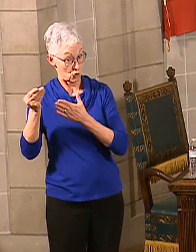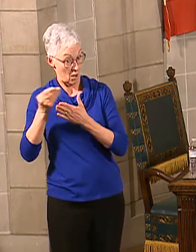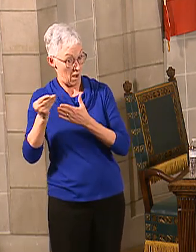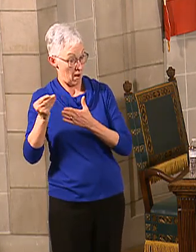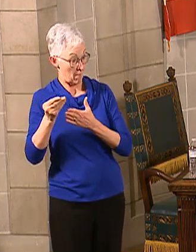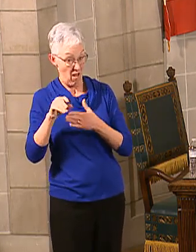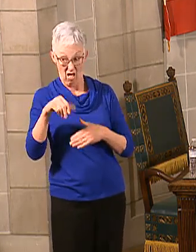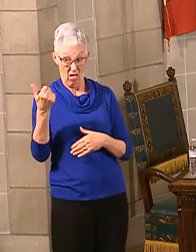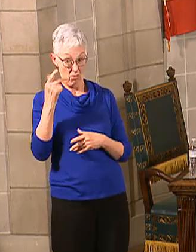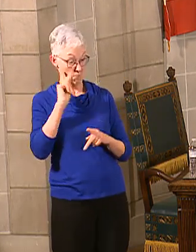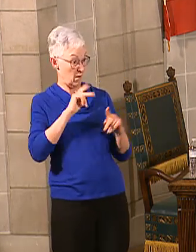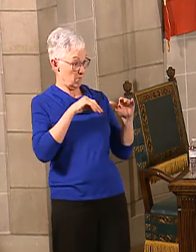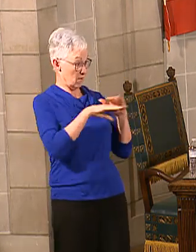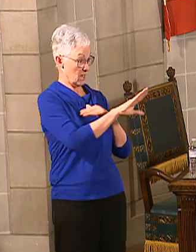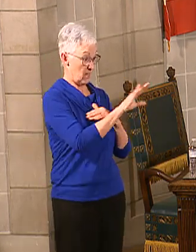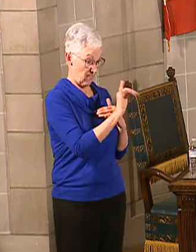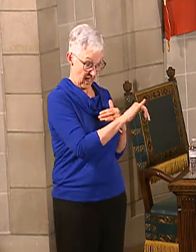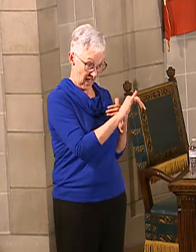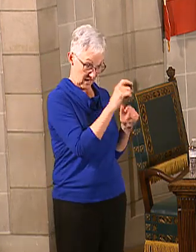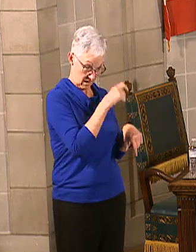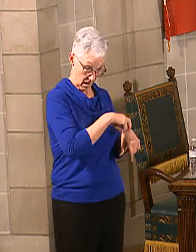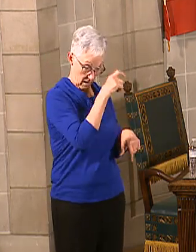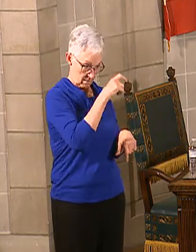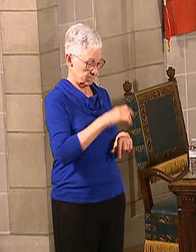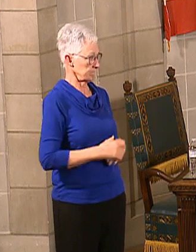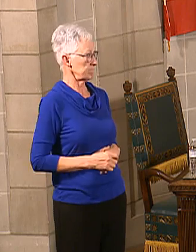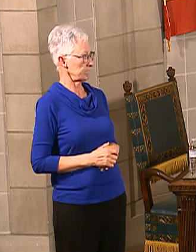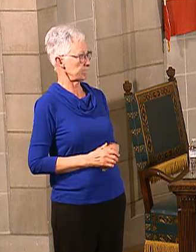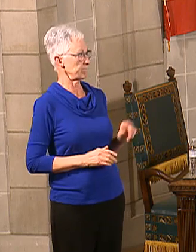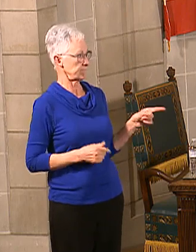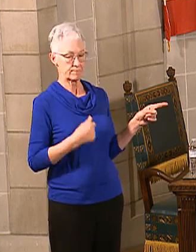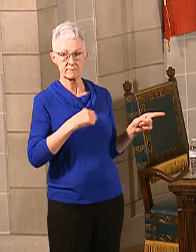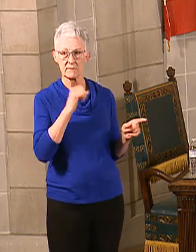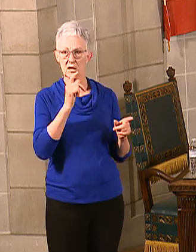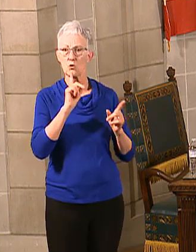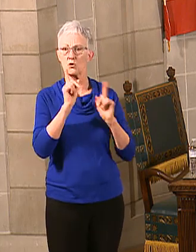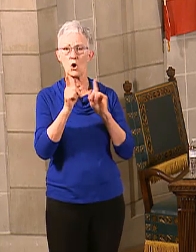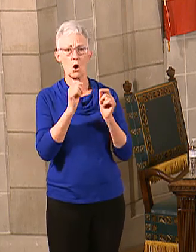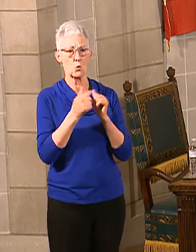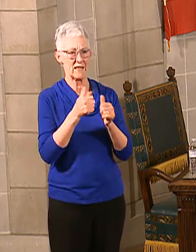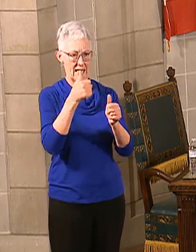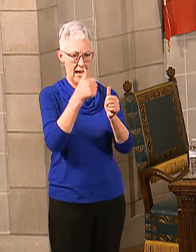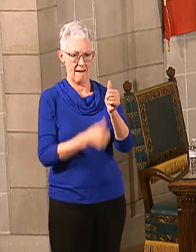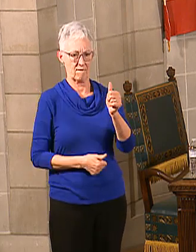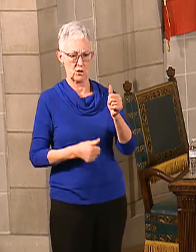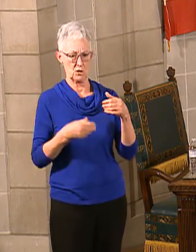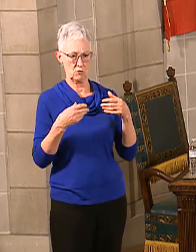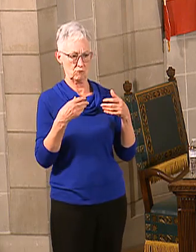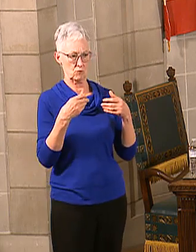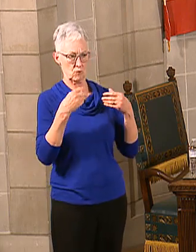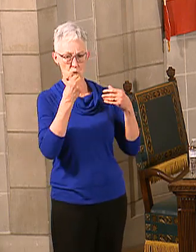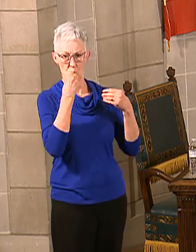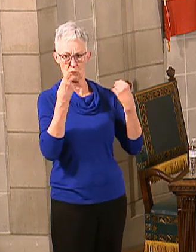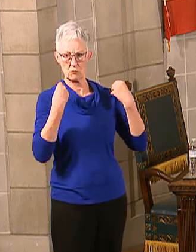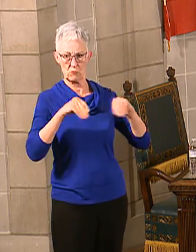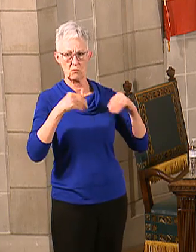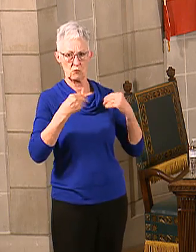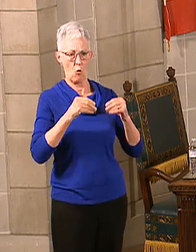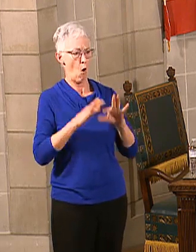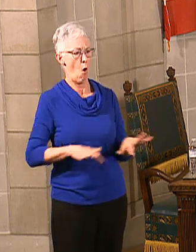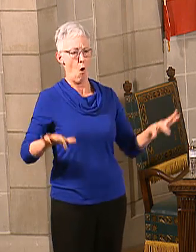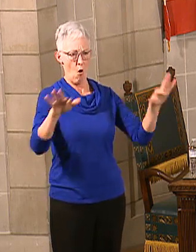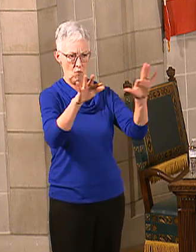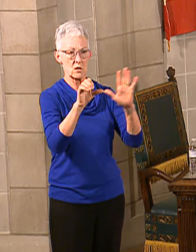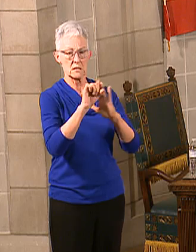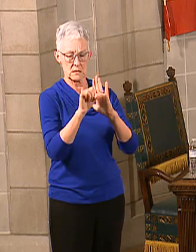So I don't talk to every member across the state, but I talk to a good number of them. And